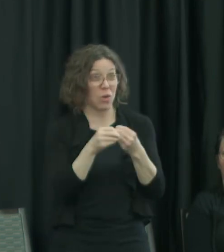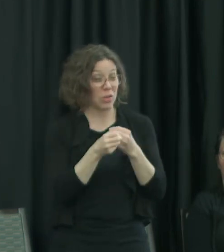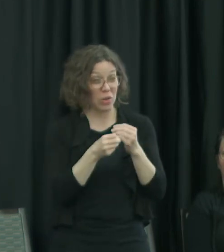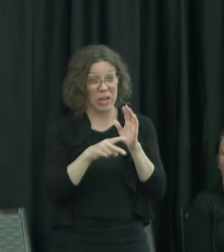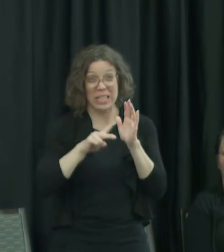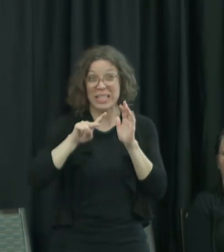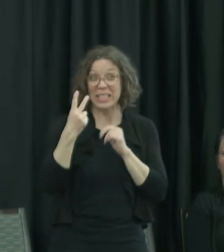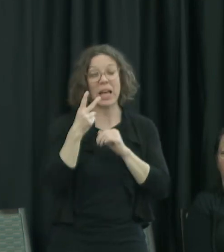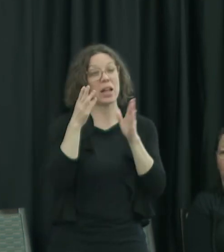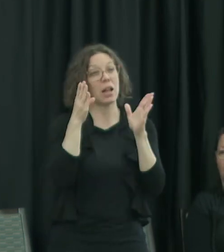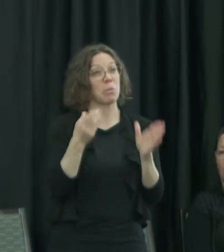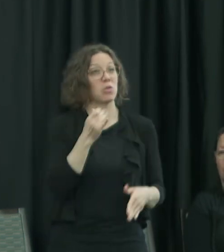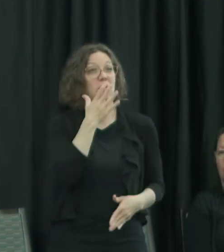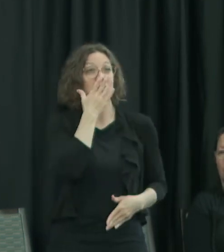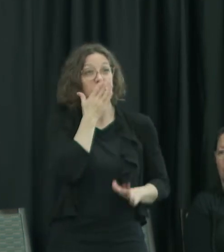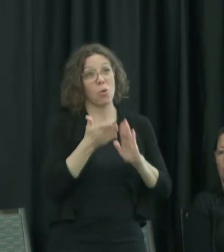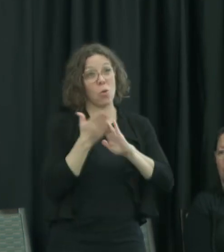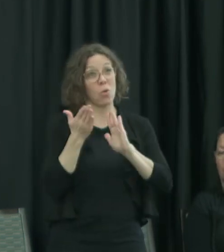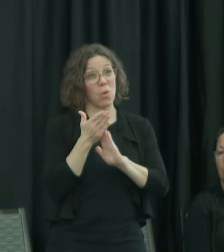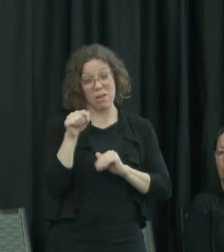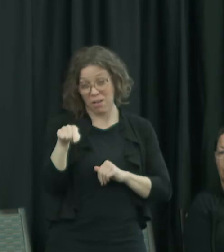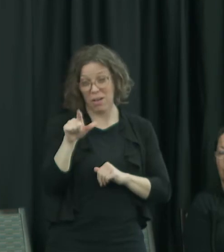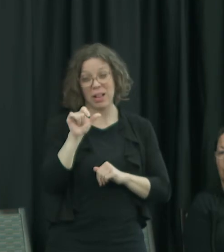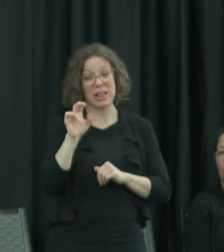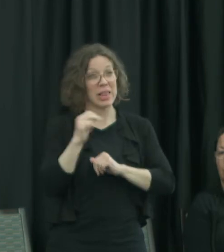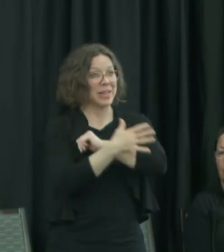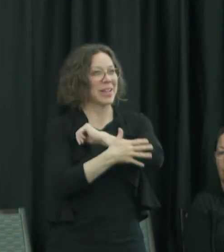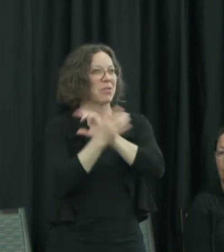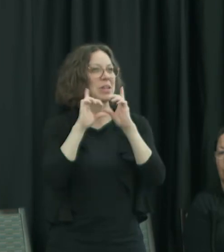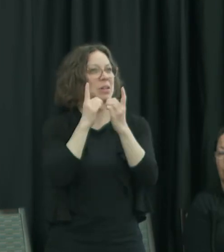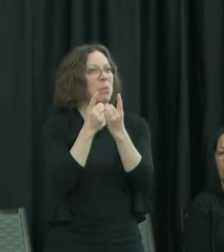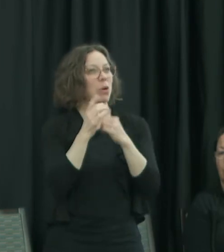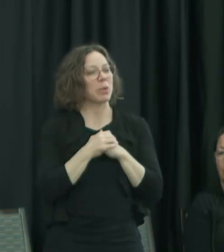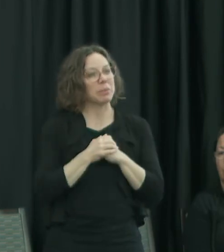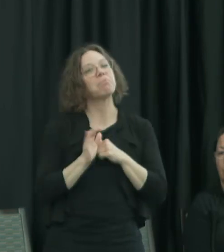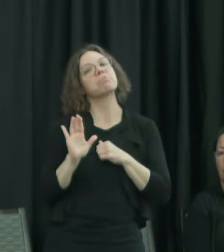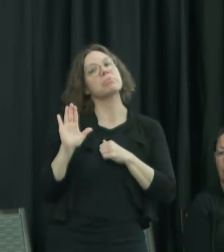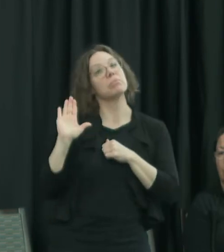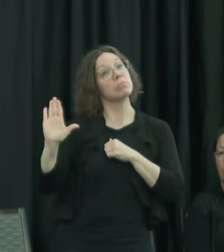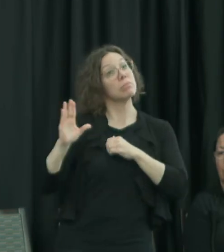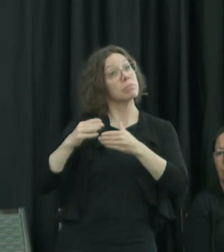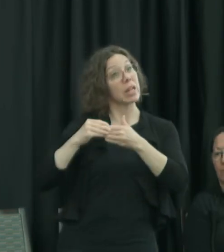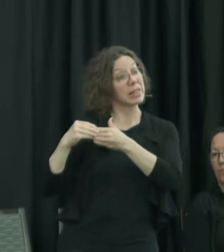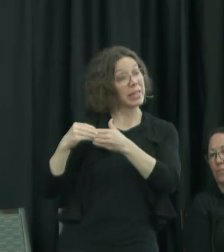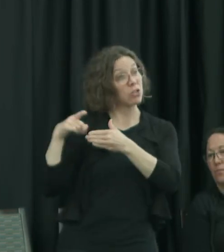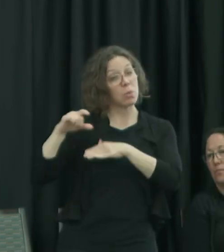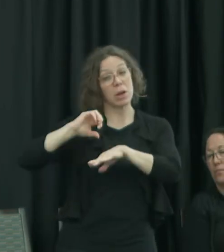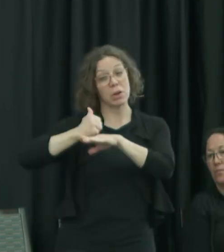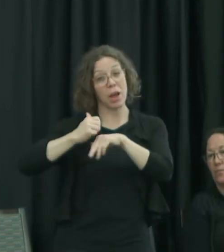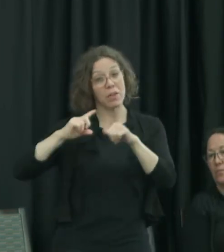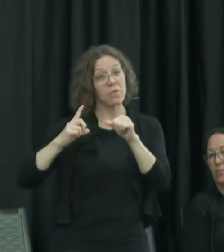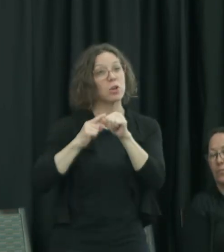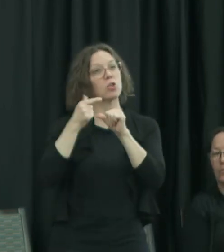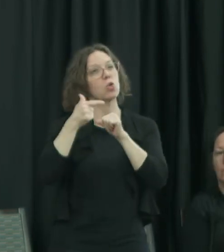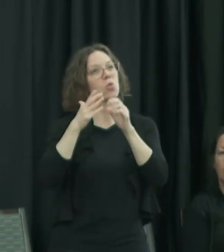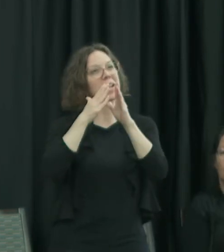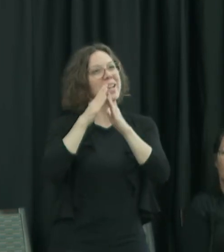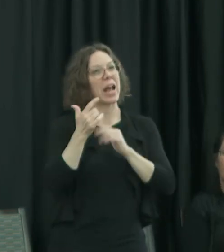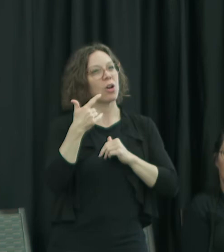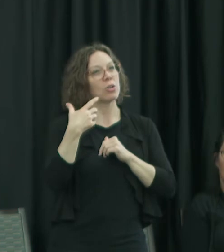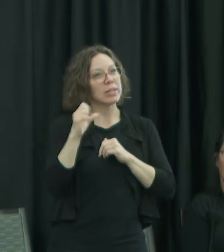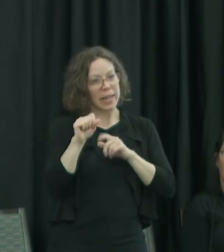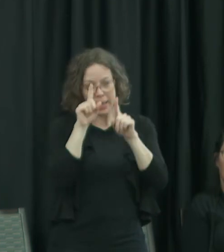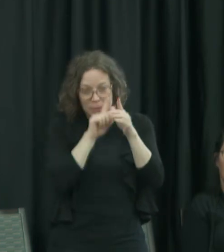person of color to ever run a Lynn County department. Under her tenure, Lynn County created the first greenhouse gas inventory to